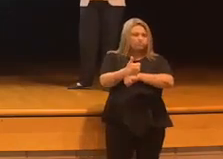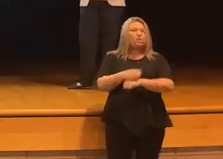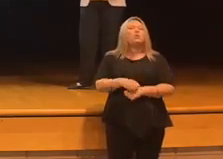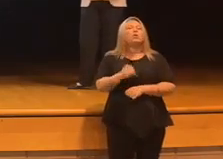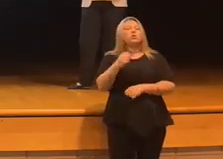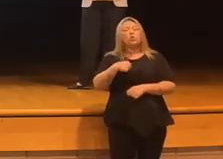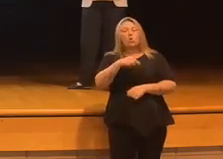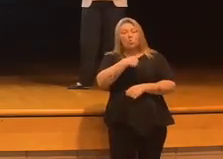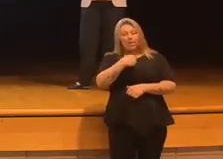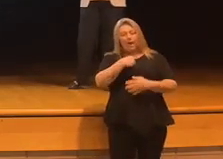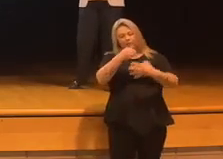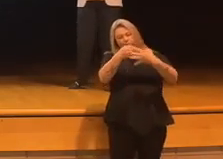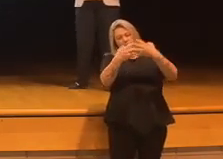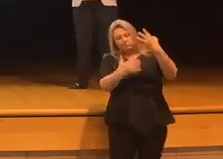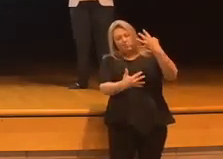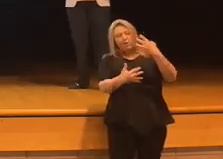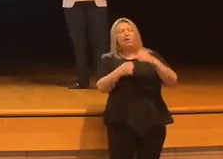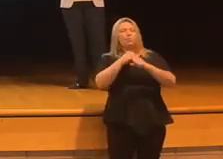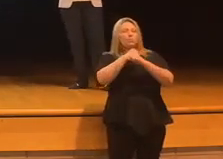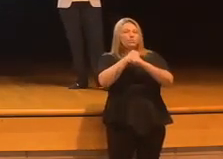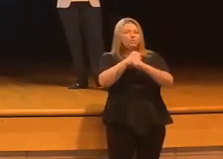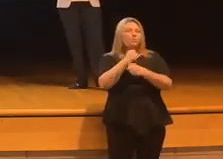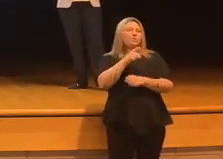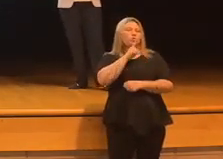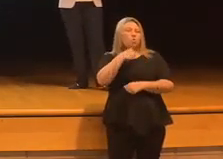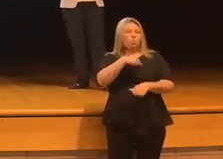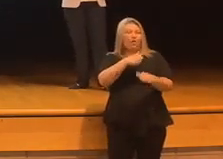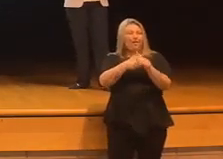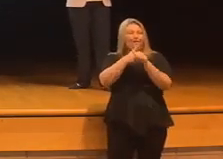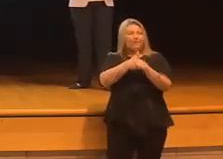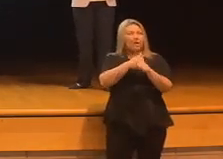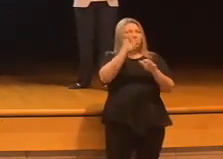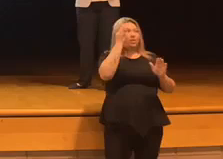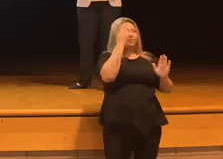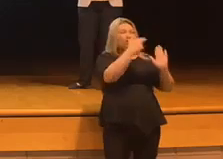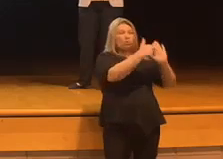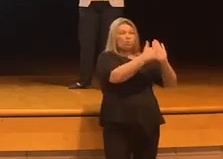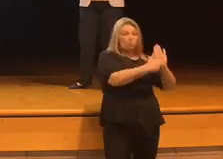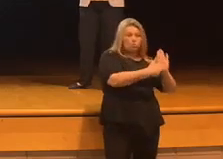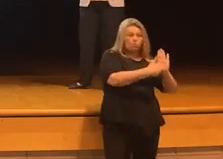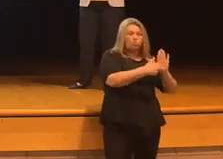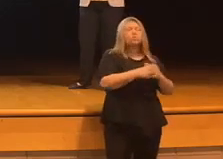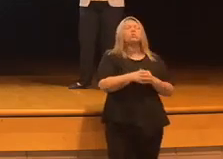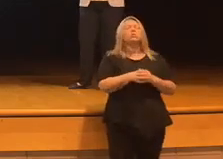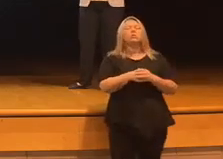make sure that we enforce the CIPA compliance, which is the Children's Internet Privacy Act.